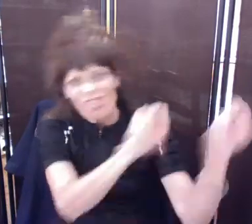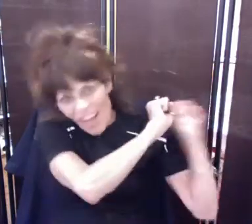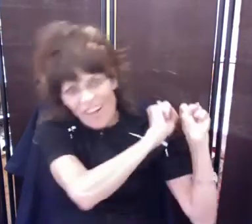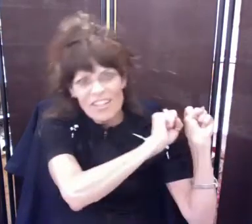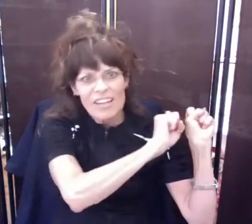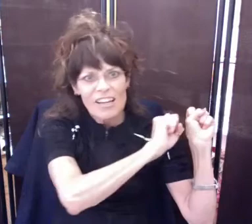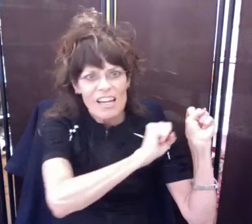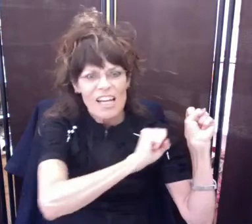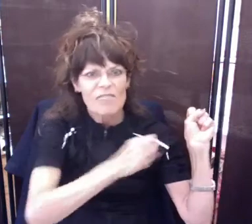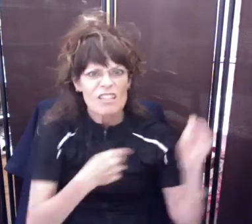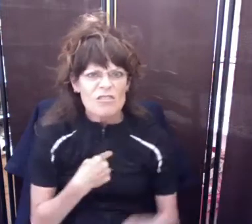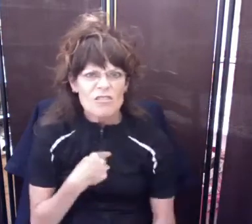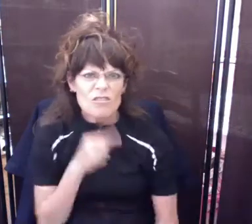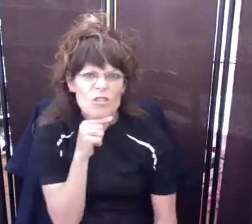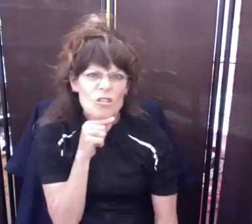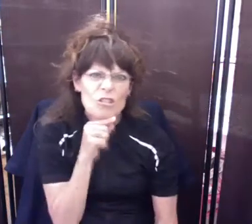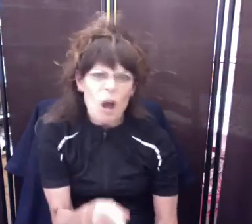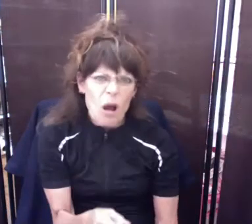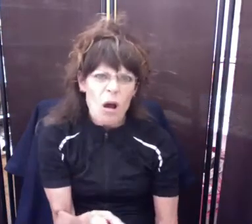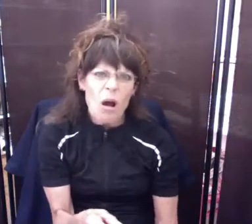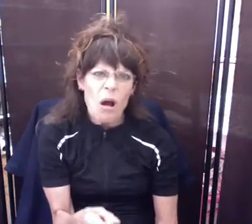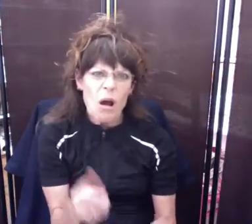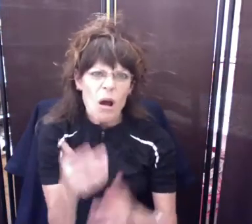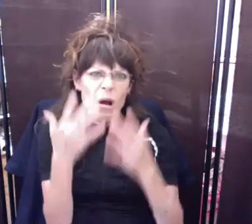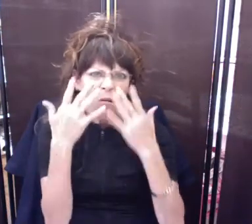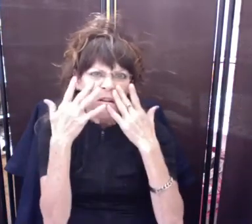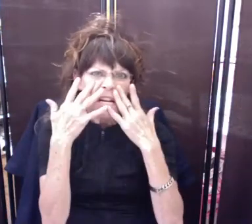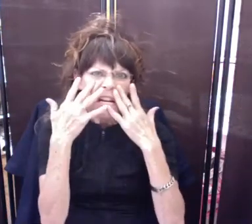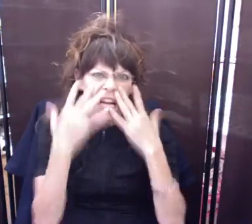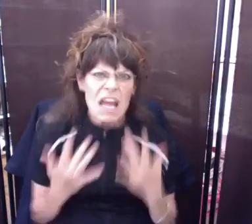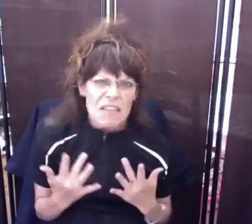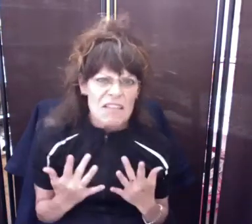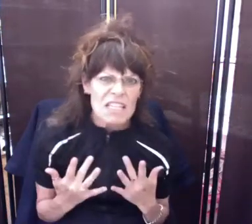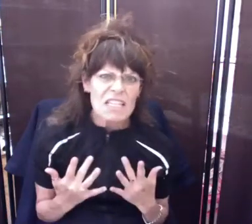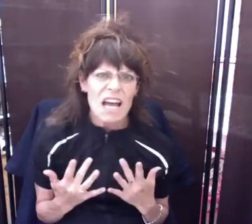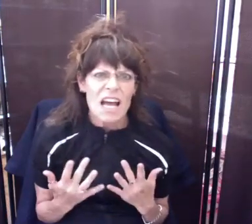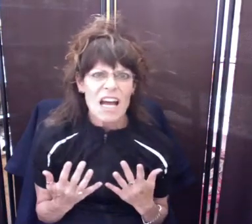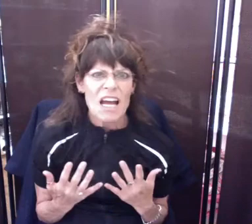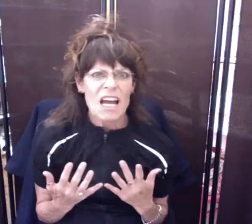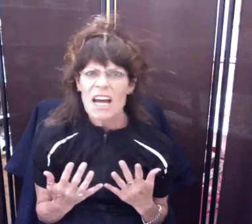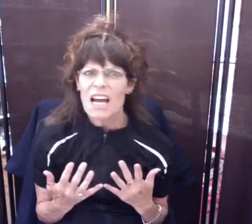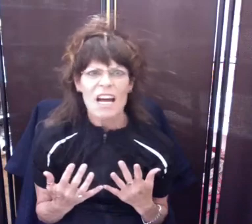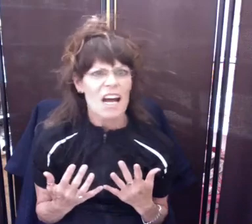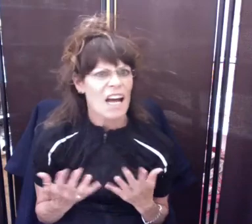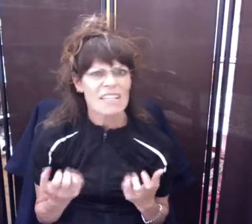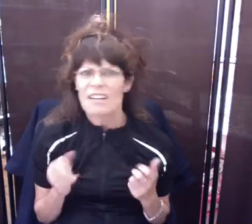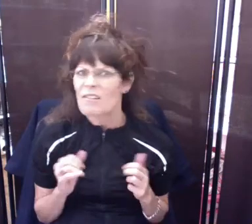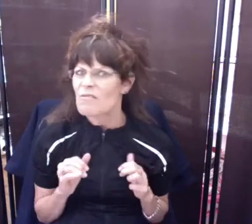because I don't want to be that type of guy. You know what I mean? Like, listen, I've never met an evil